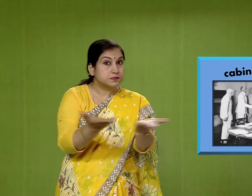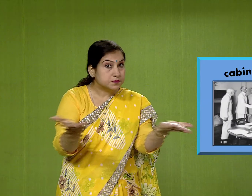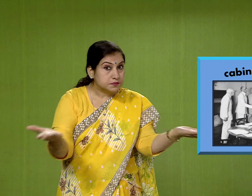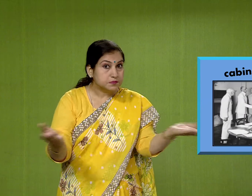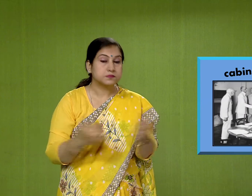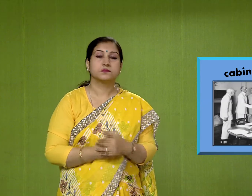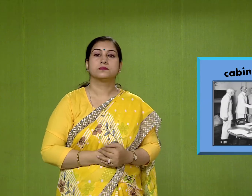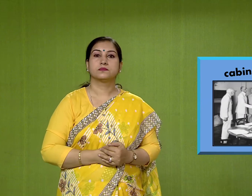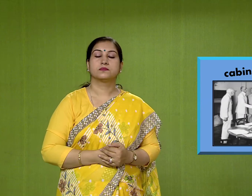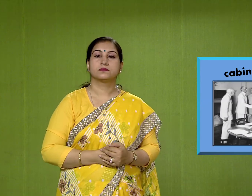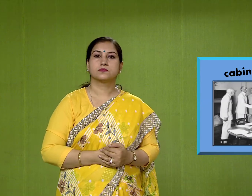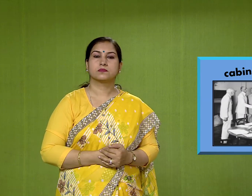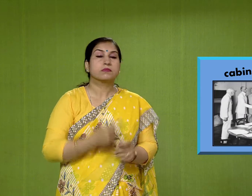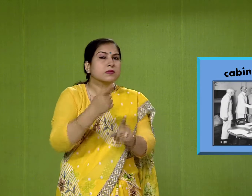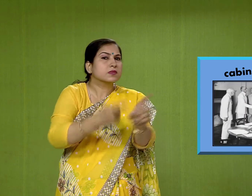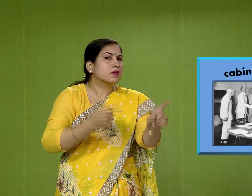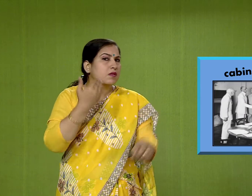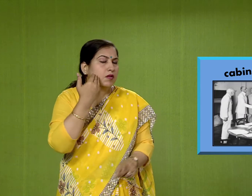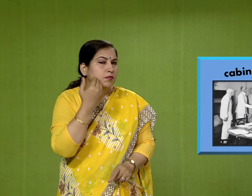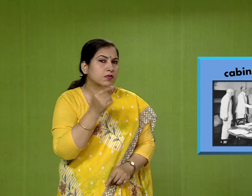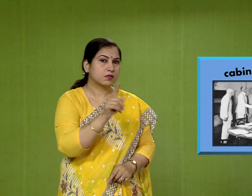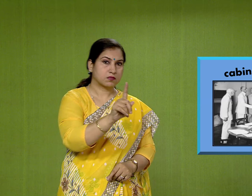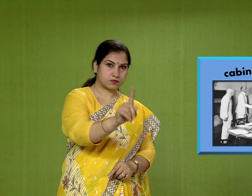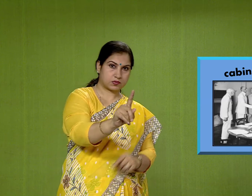Learners, in the year 1946,